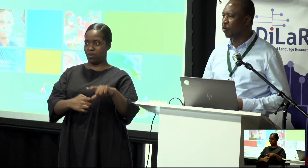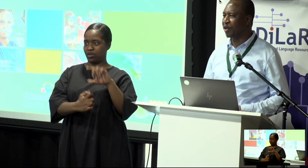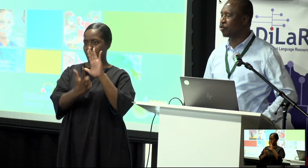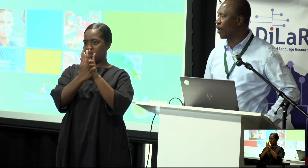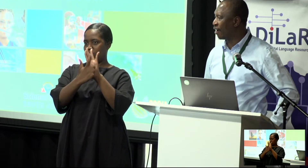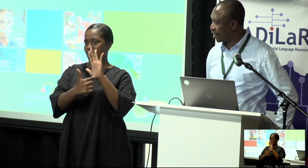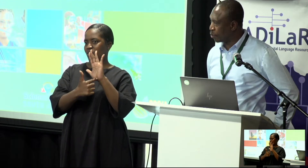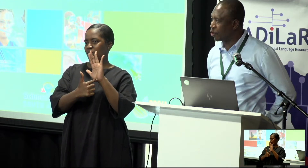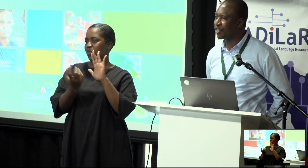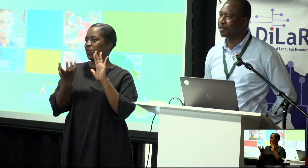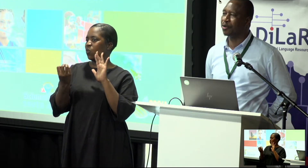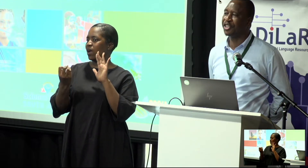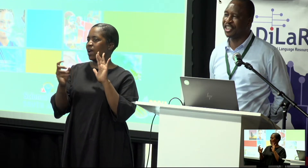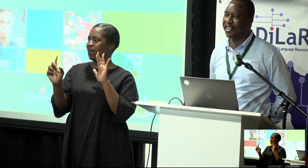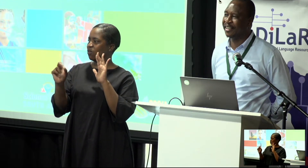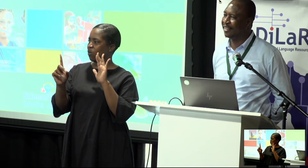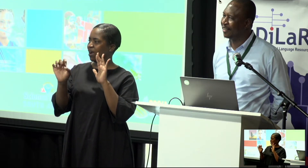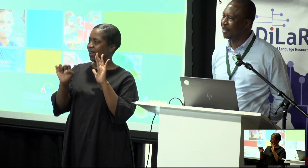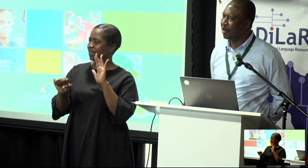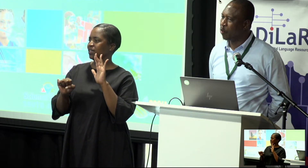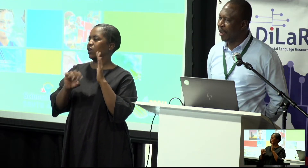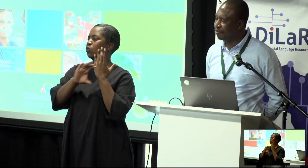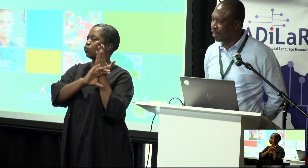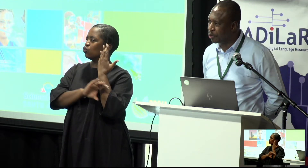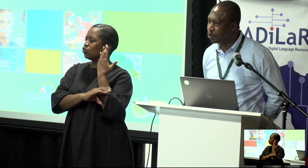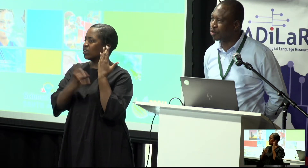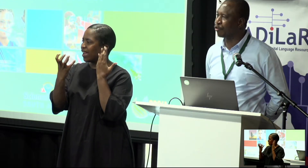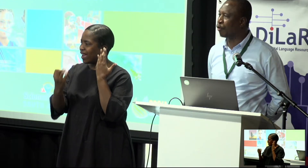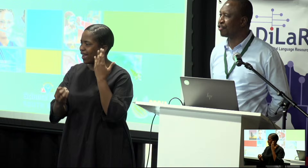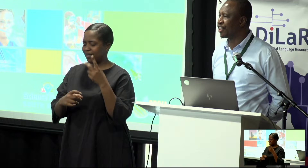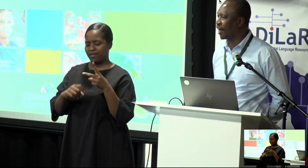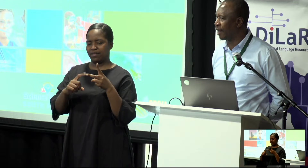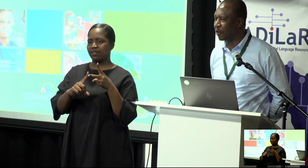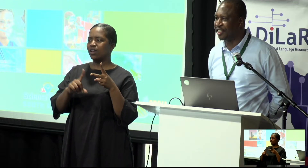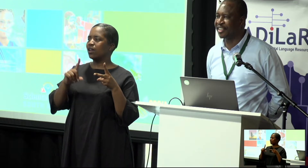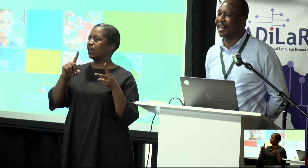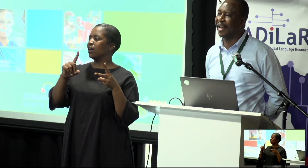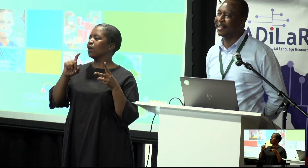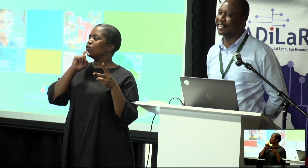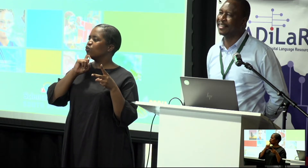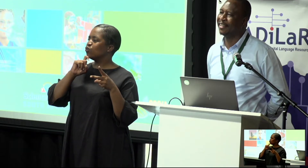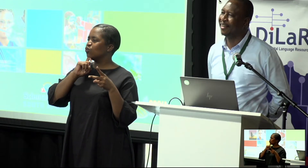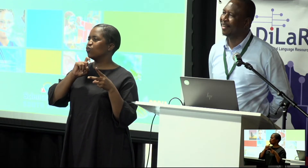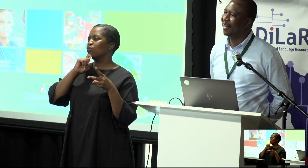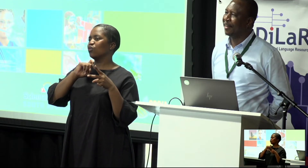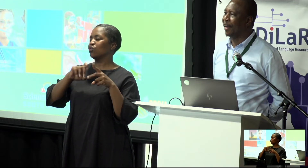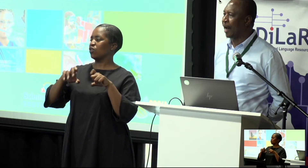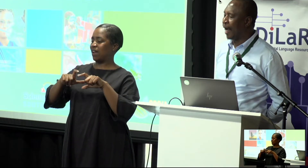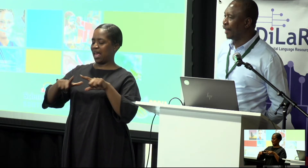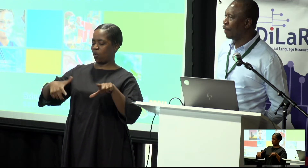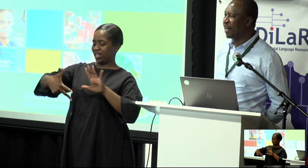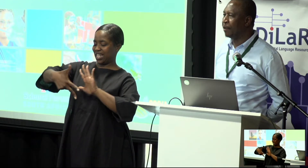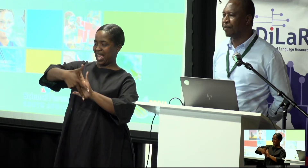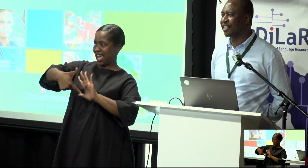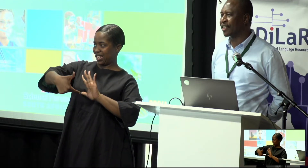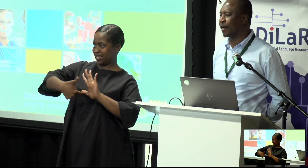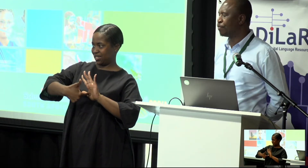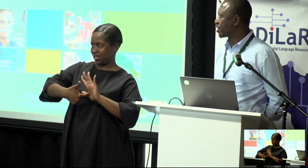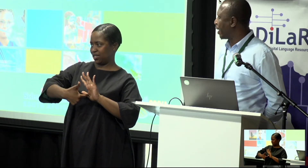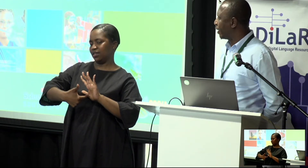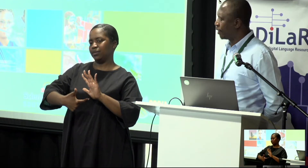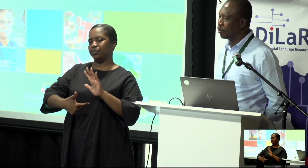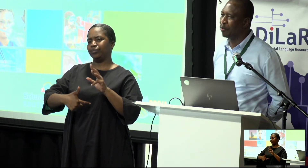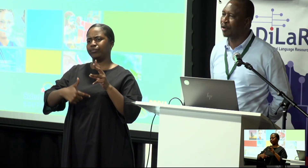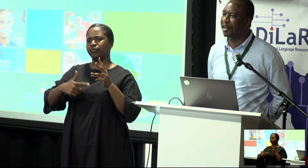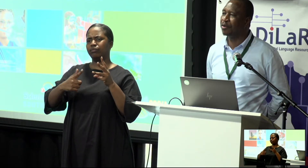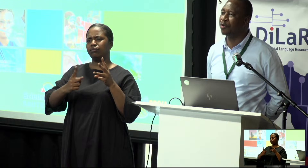legislation, we do have the Constitution, we have the Use of Official Languages Act. There are other many